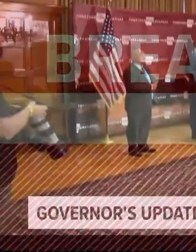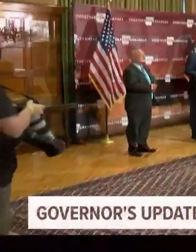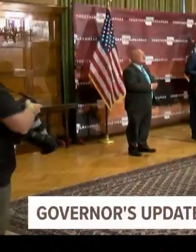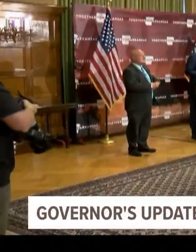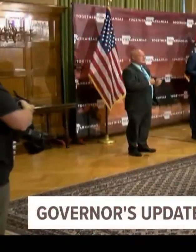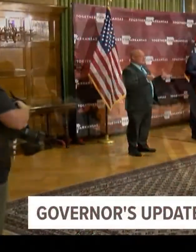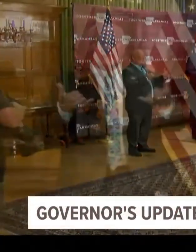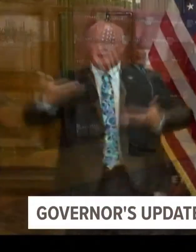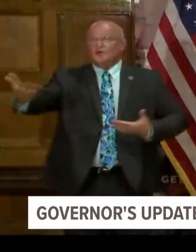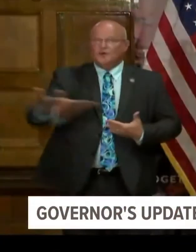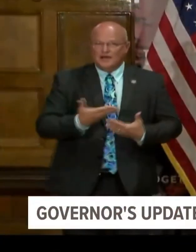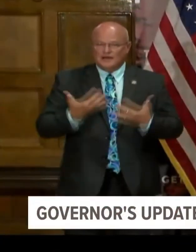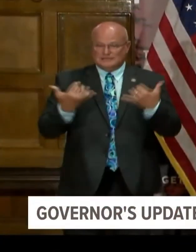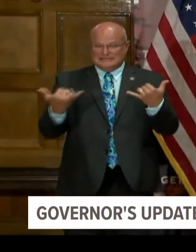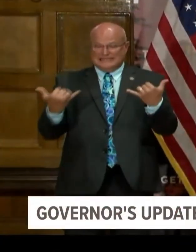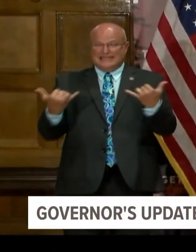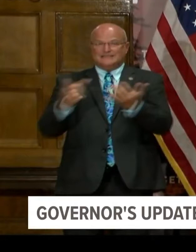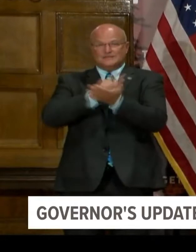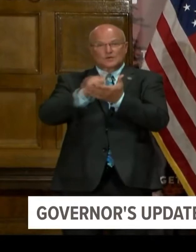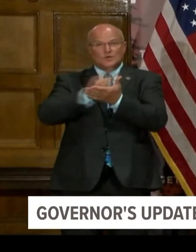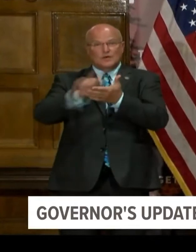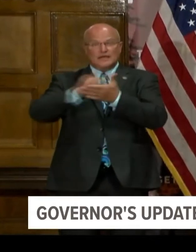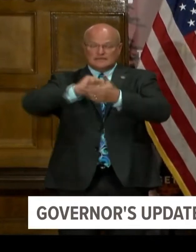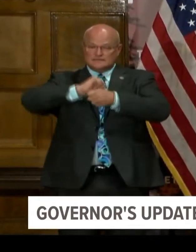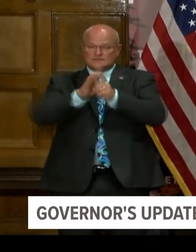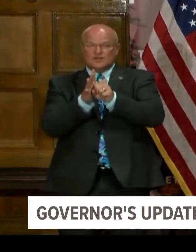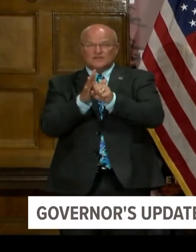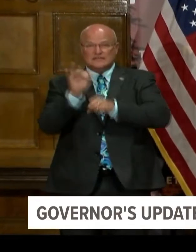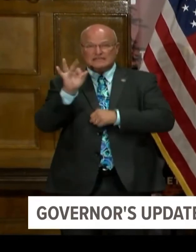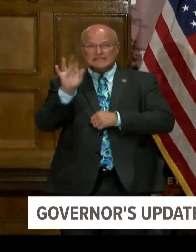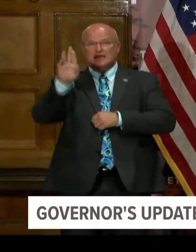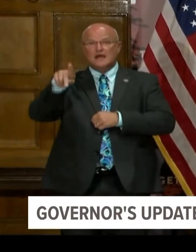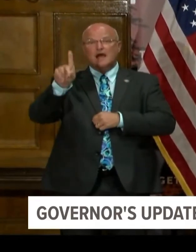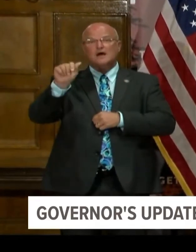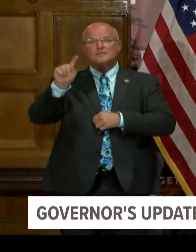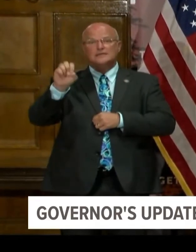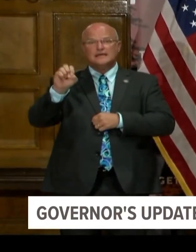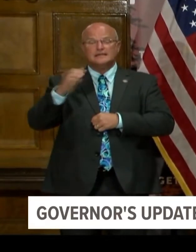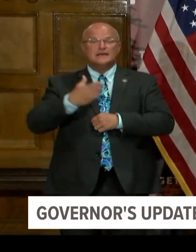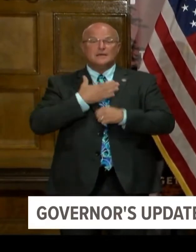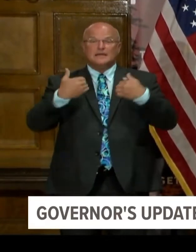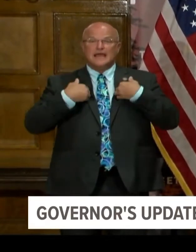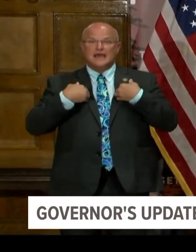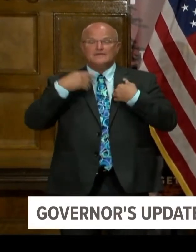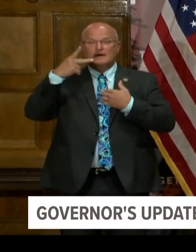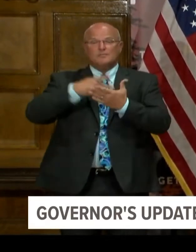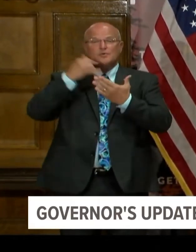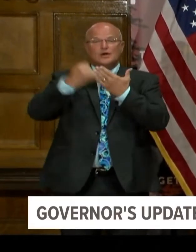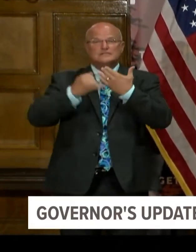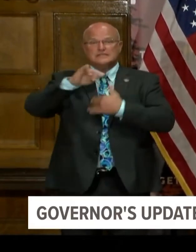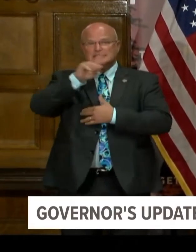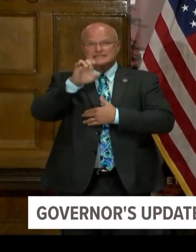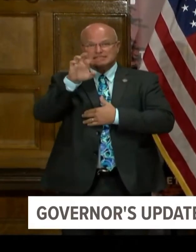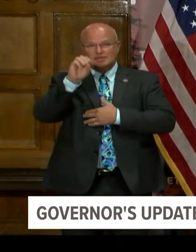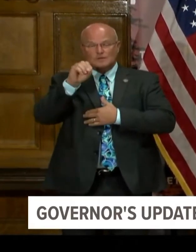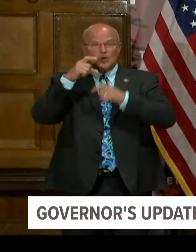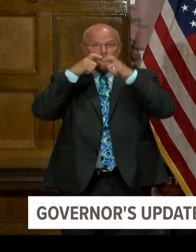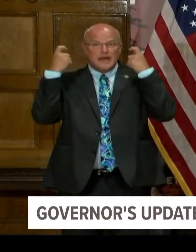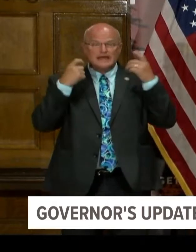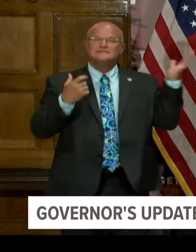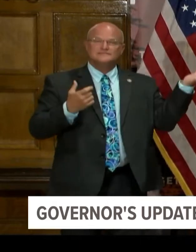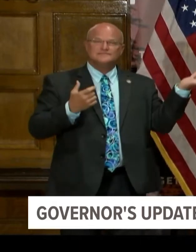To today's weekly COVID update. I'm pleased to be wearing a Project Zero mask today, a